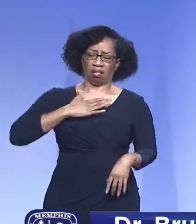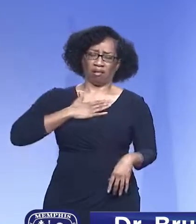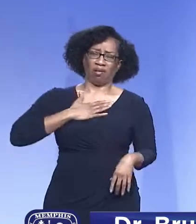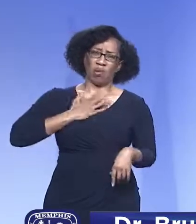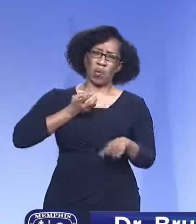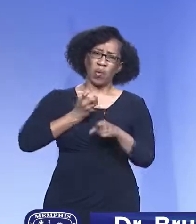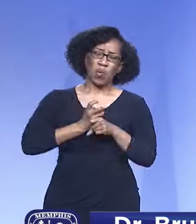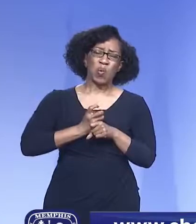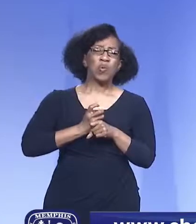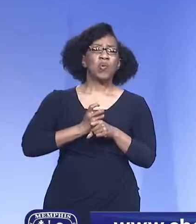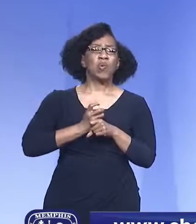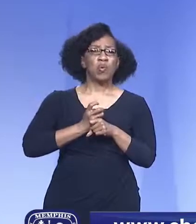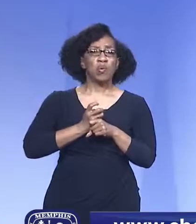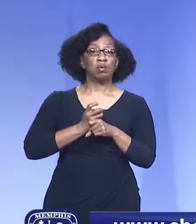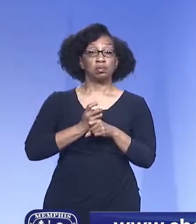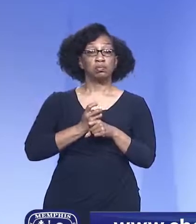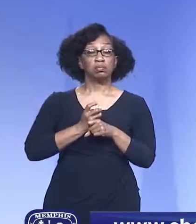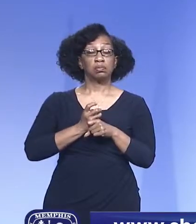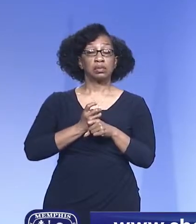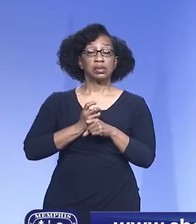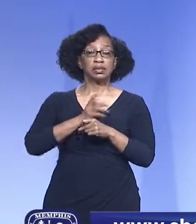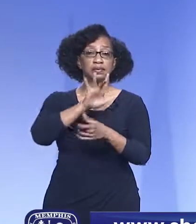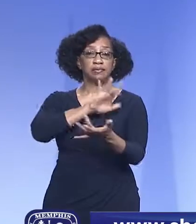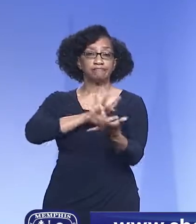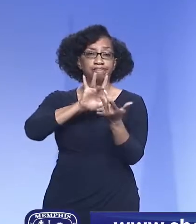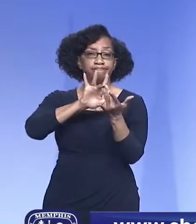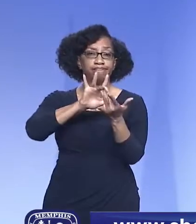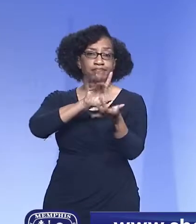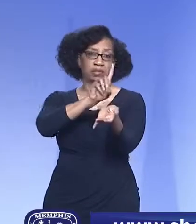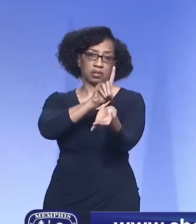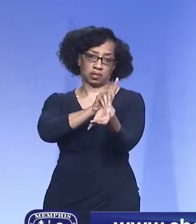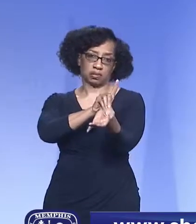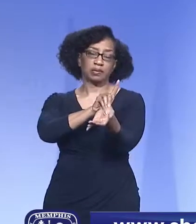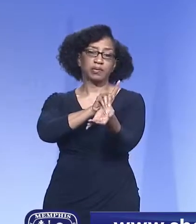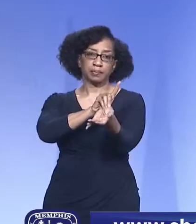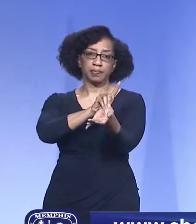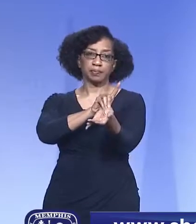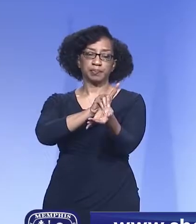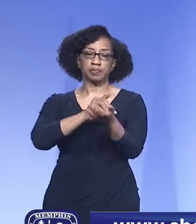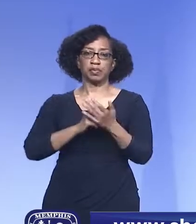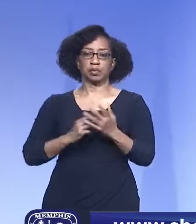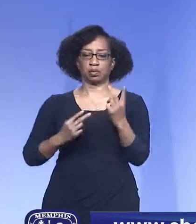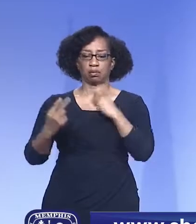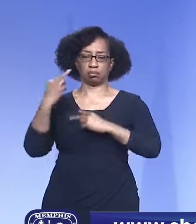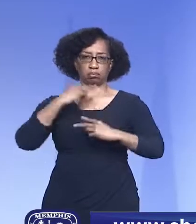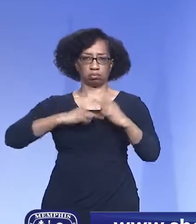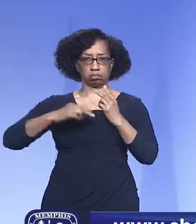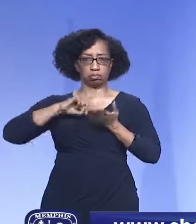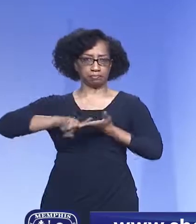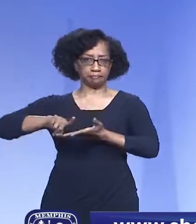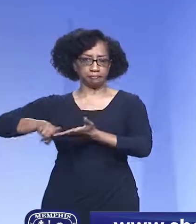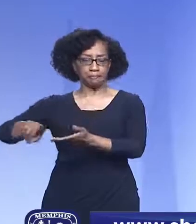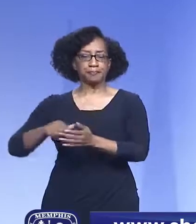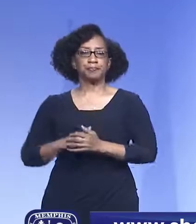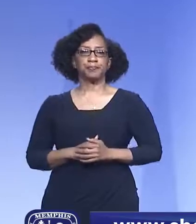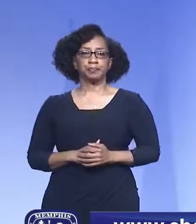et cetera, follow up with your doctor for further assessment. We are